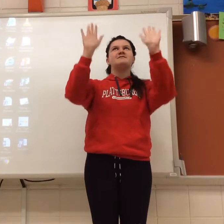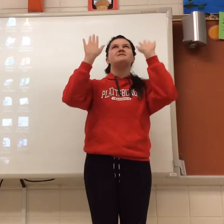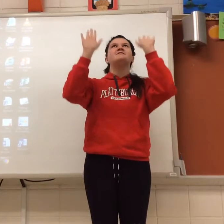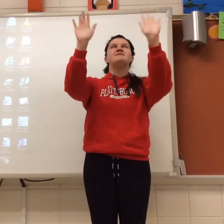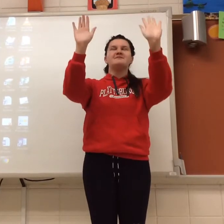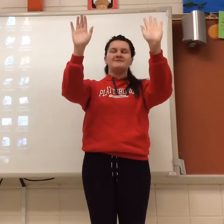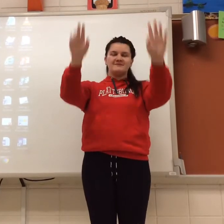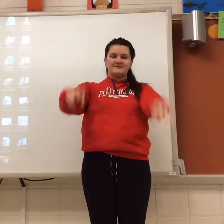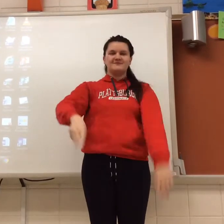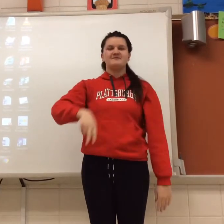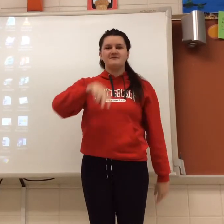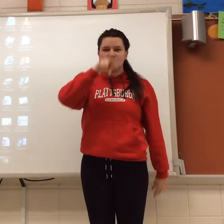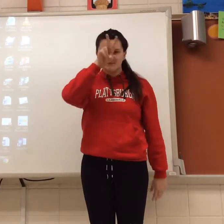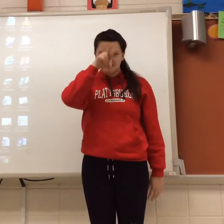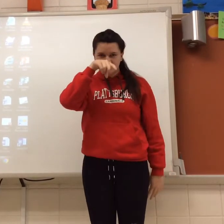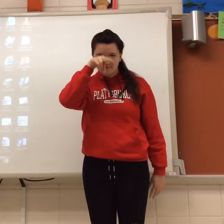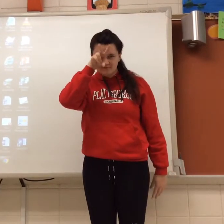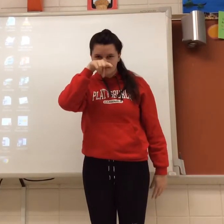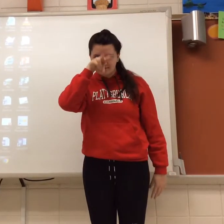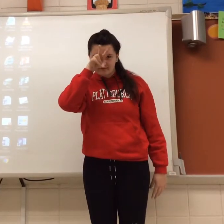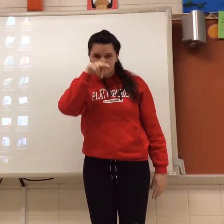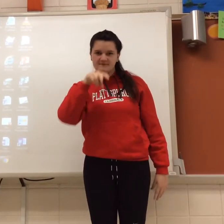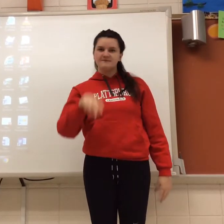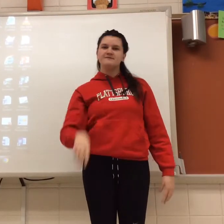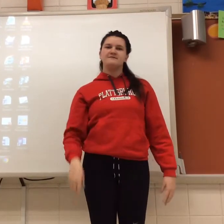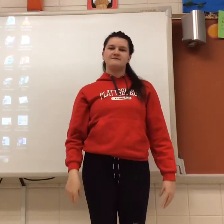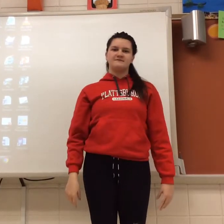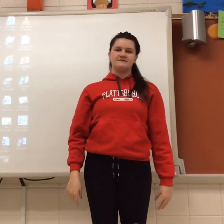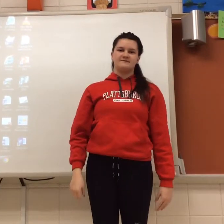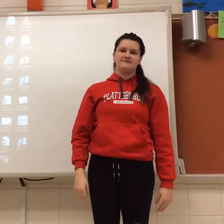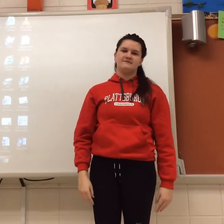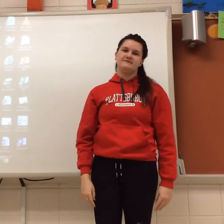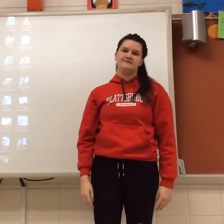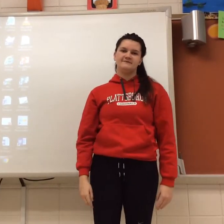eyes, was a most amazing sight.